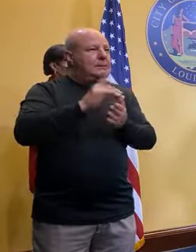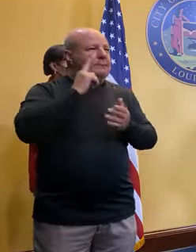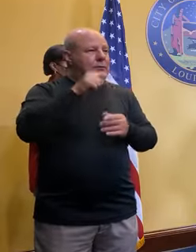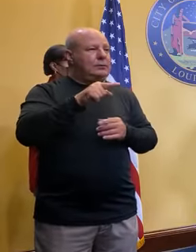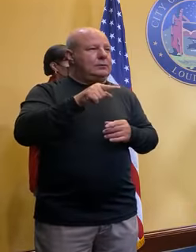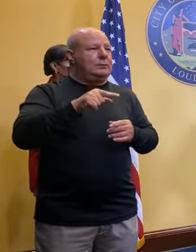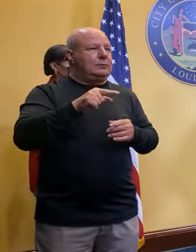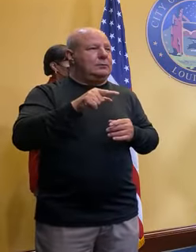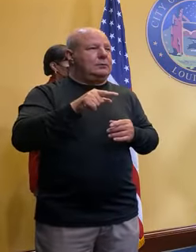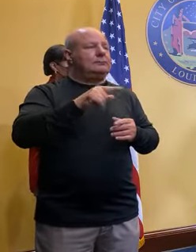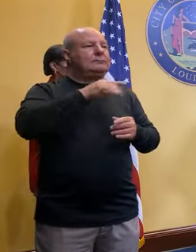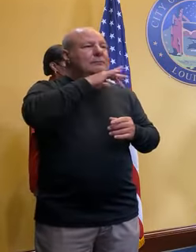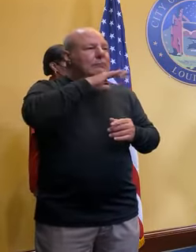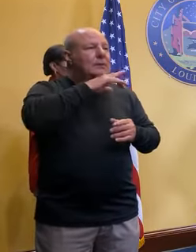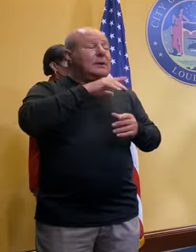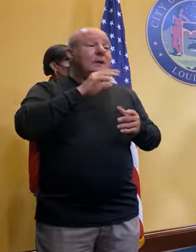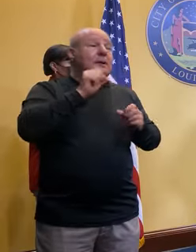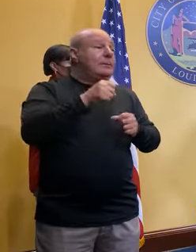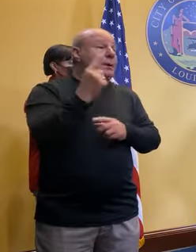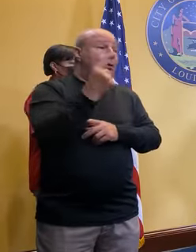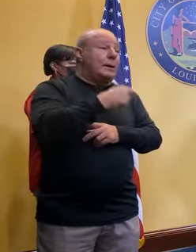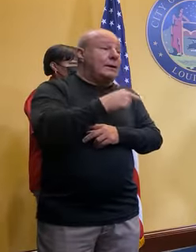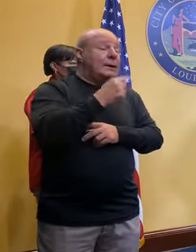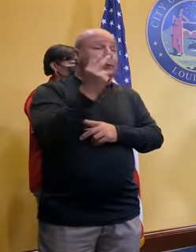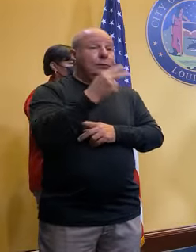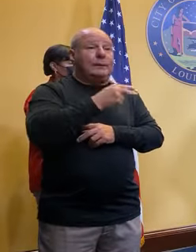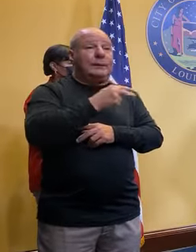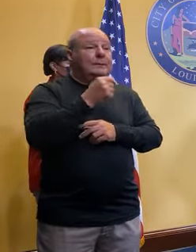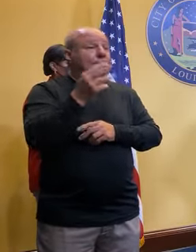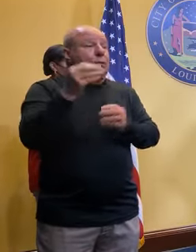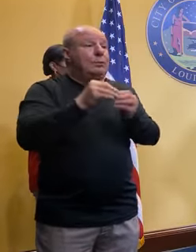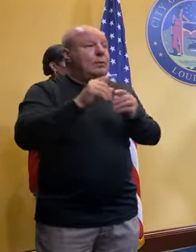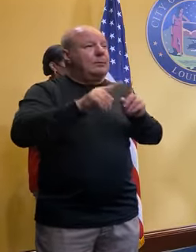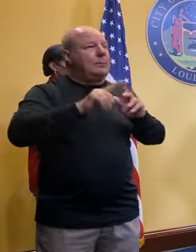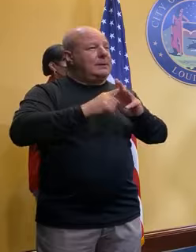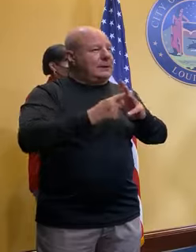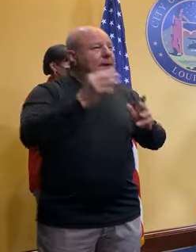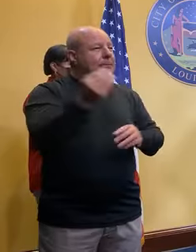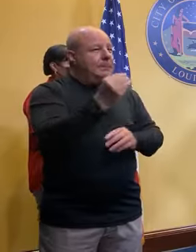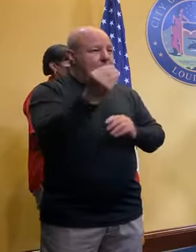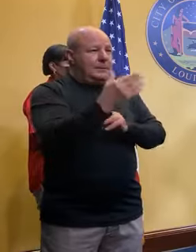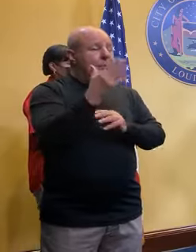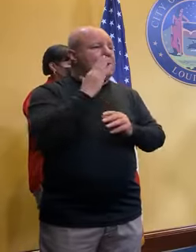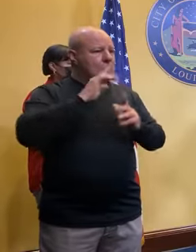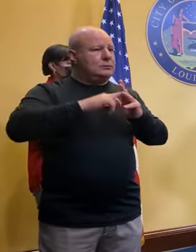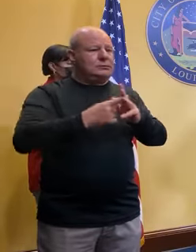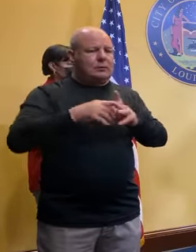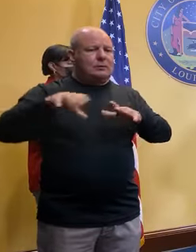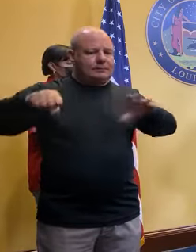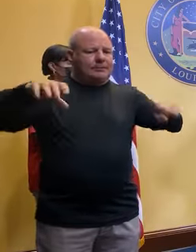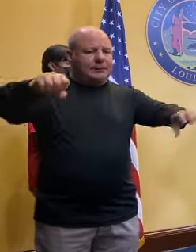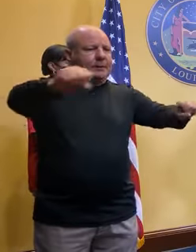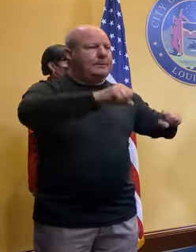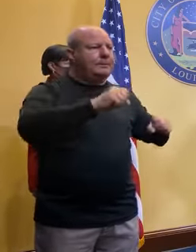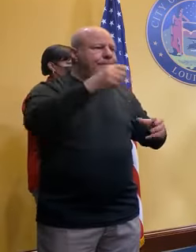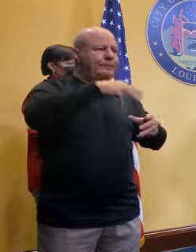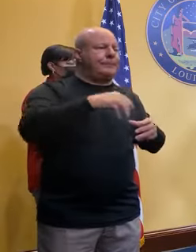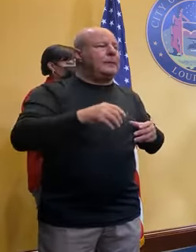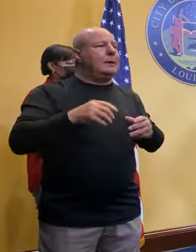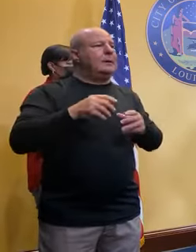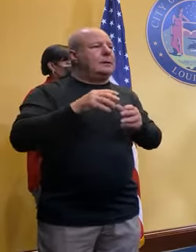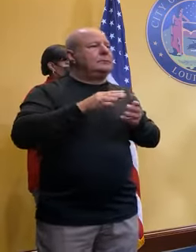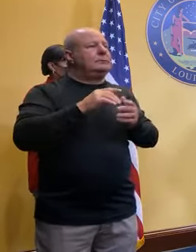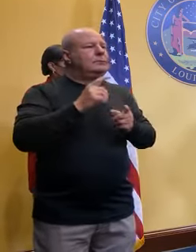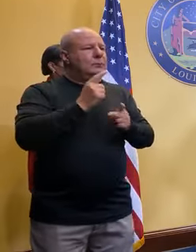Monday morning. It could be 1 day, it could be 2 days, it could be a few more days, but we're being very cost effective in managing this task order